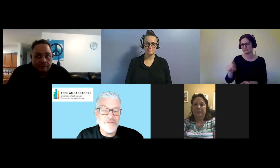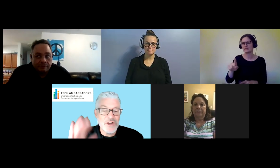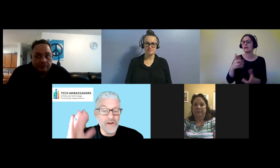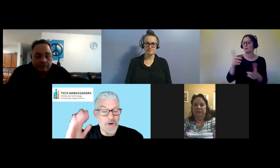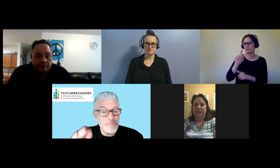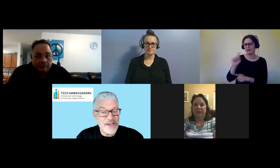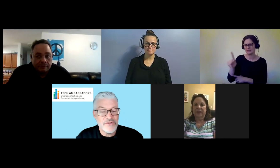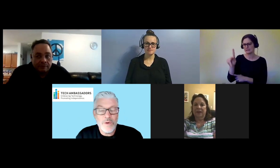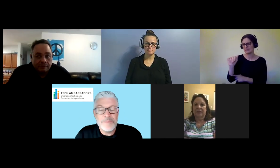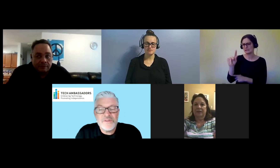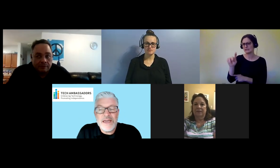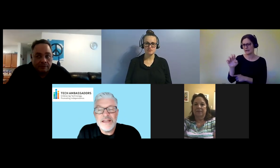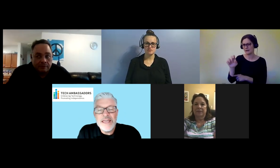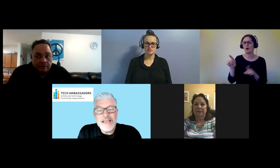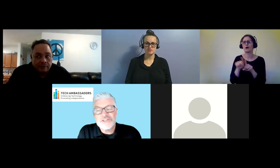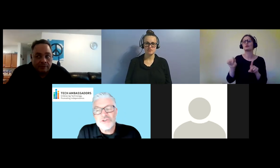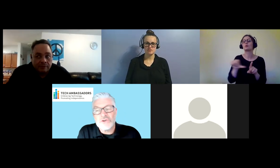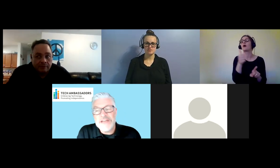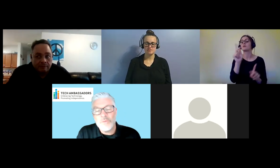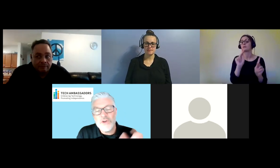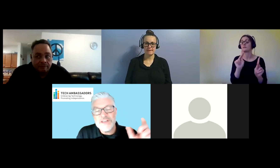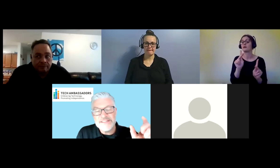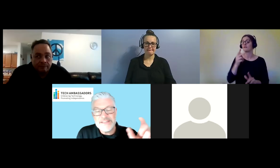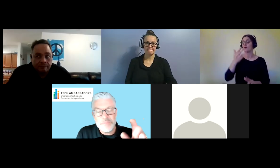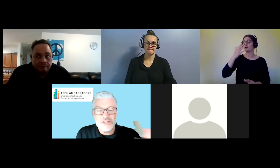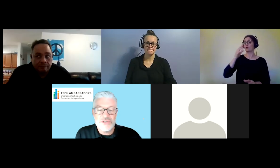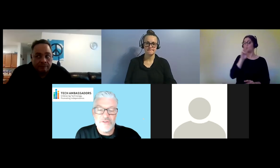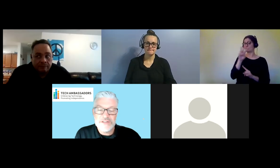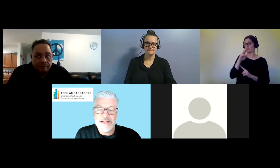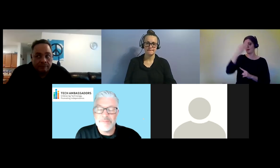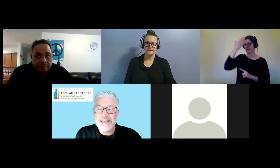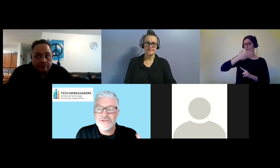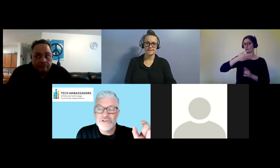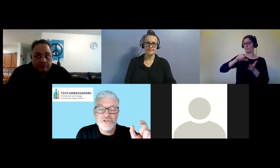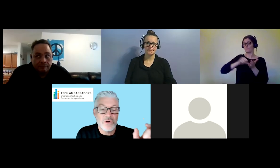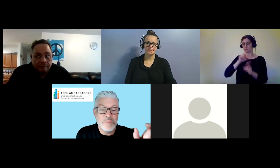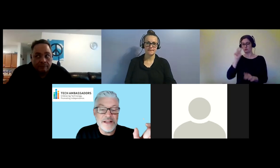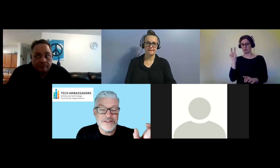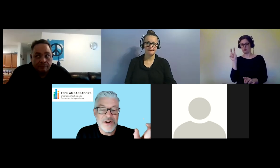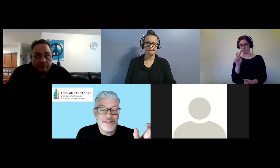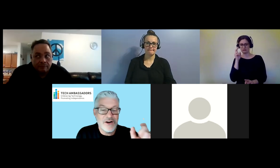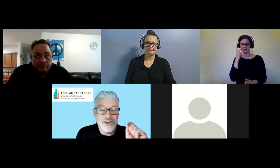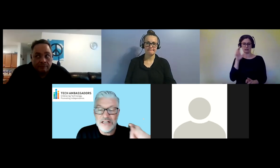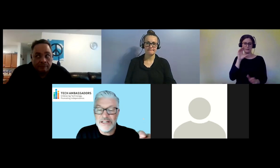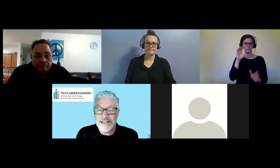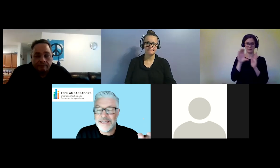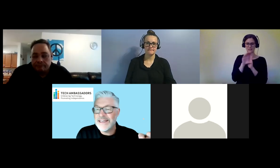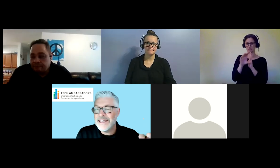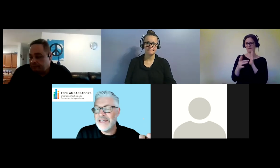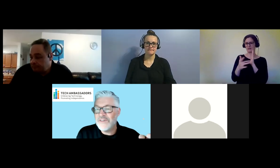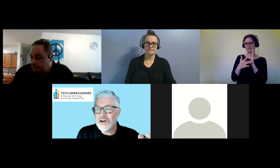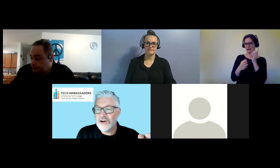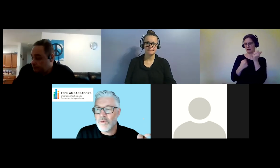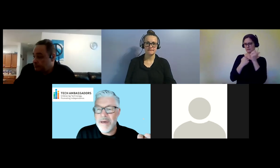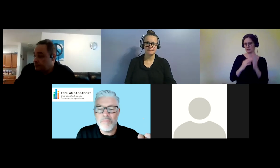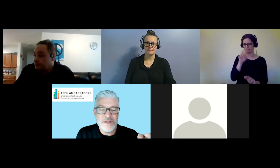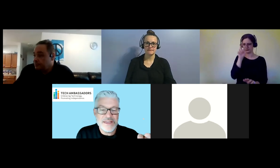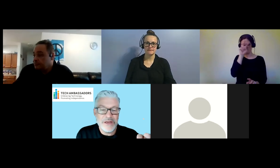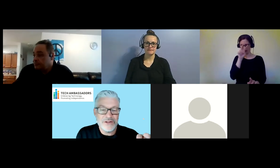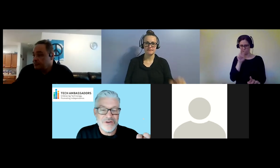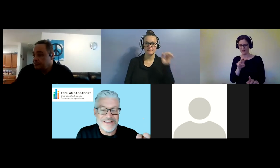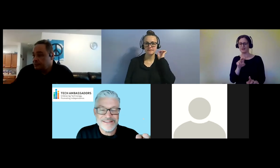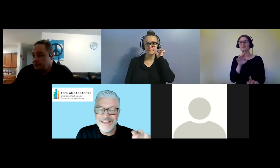else, if you go to the front page of our website and scroll down where you can see pictures of our tech ambassadors, there's little buttons right there you can click if it's hard to